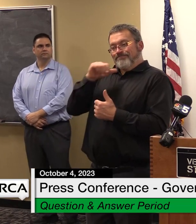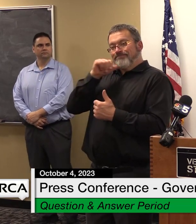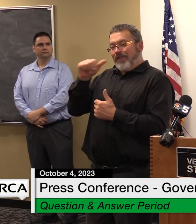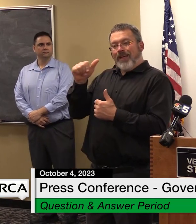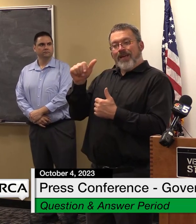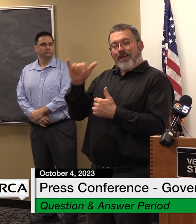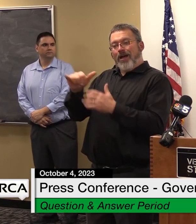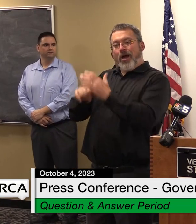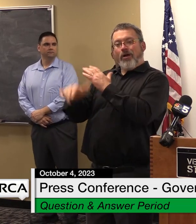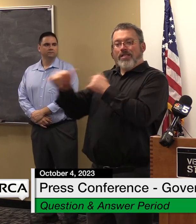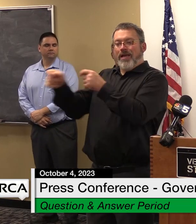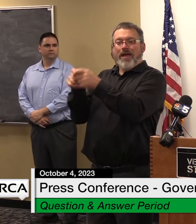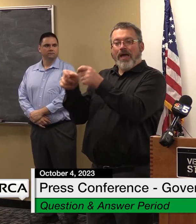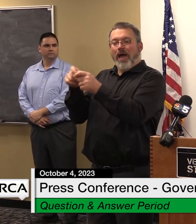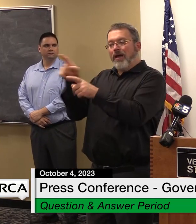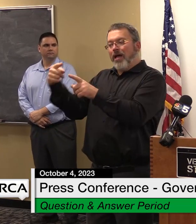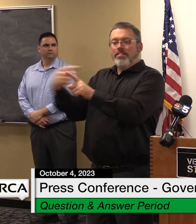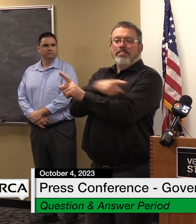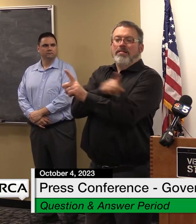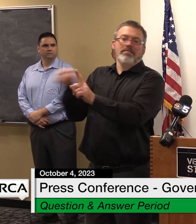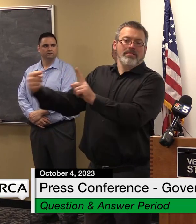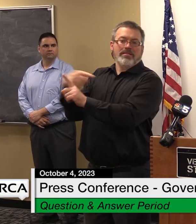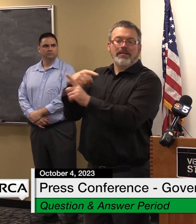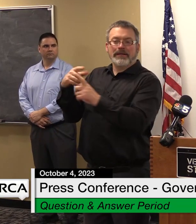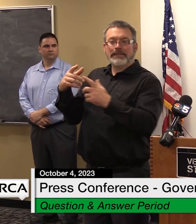or he's at least that's what he's going to.